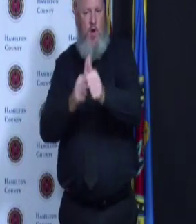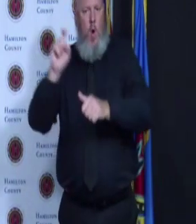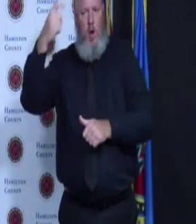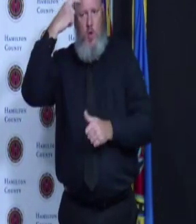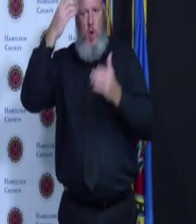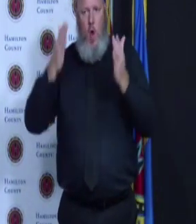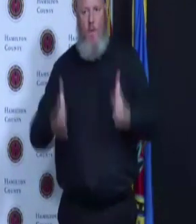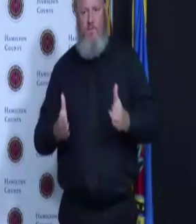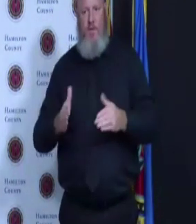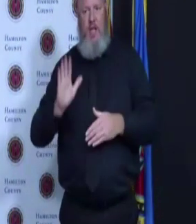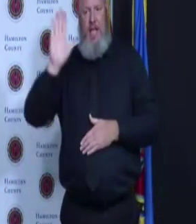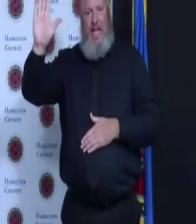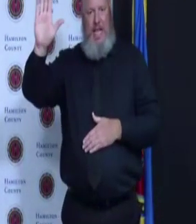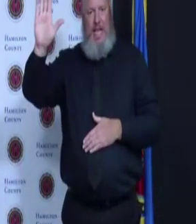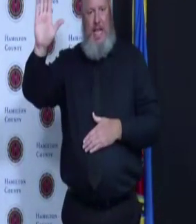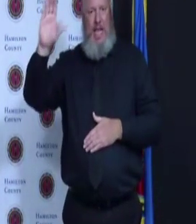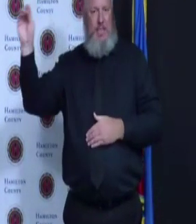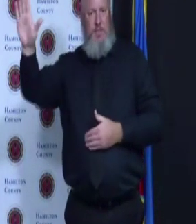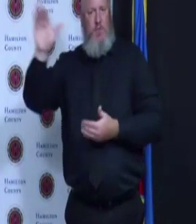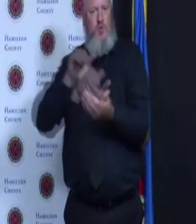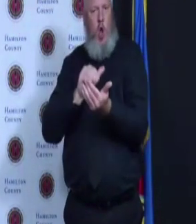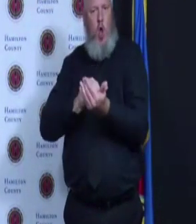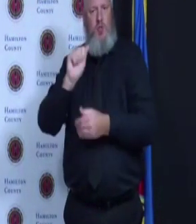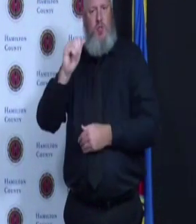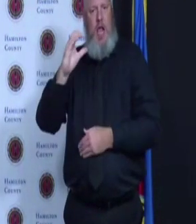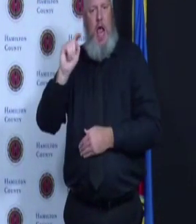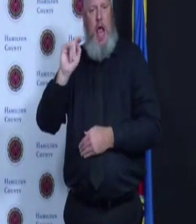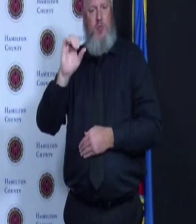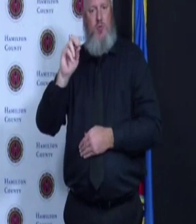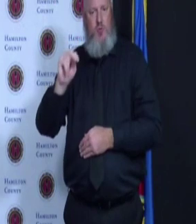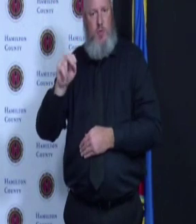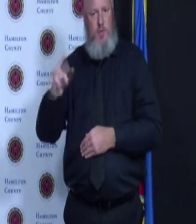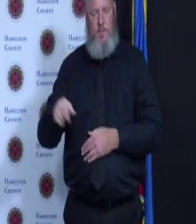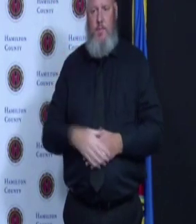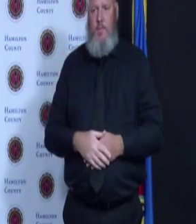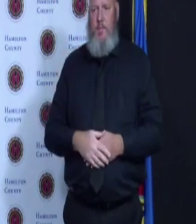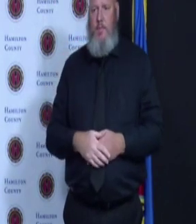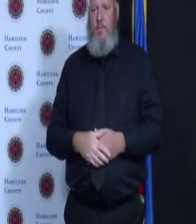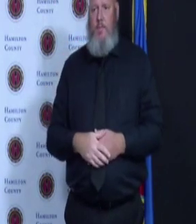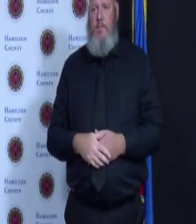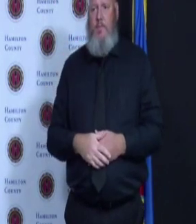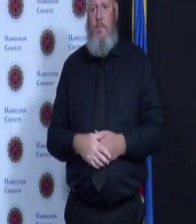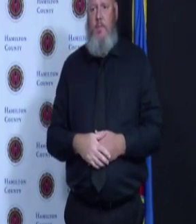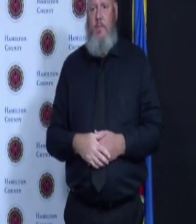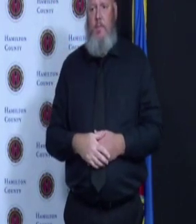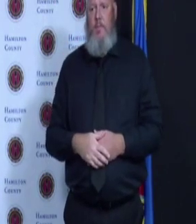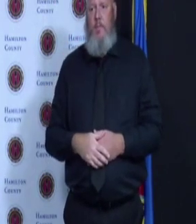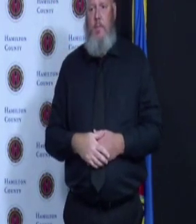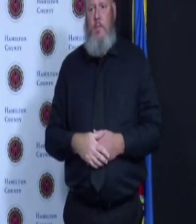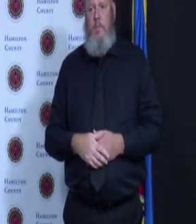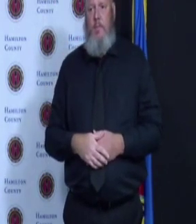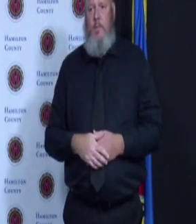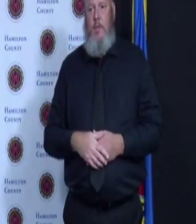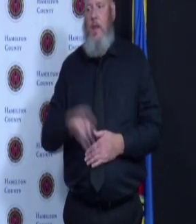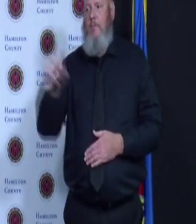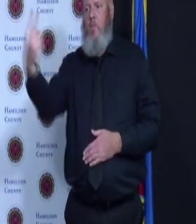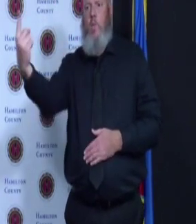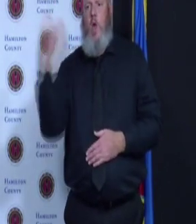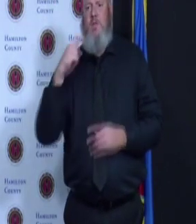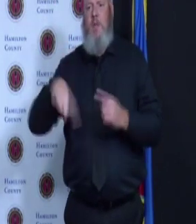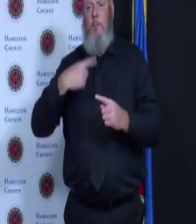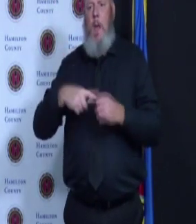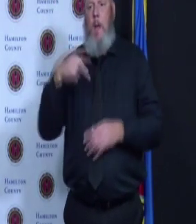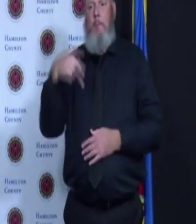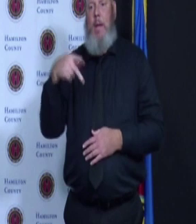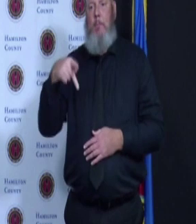and this could go to either. The stockpiles of PPEs being revealed around the country, including a large government stockpile in